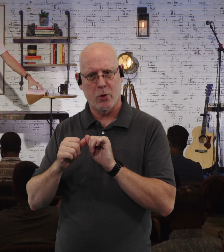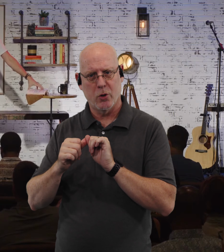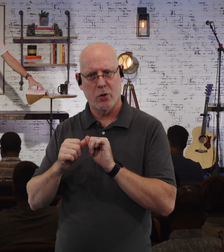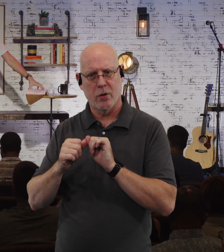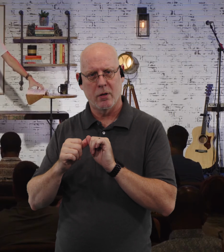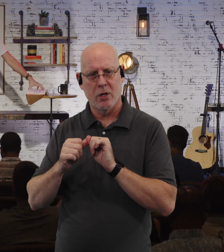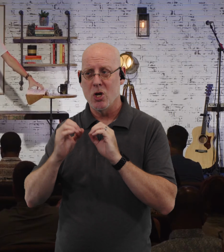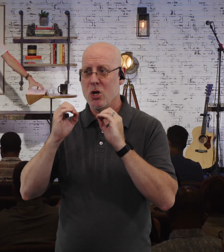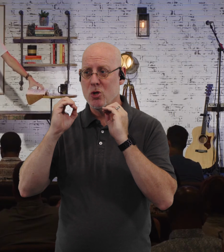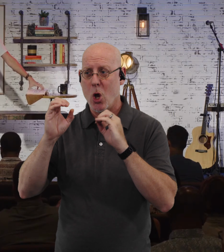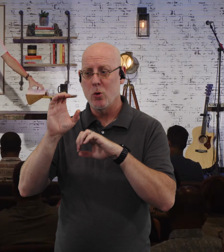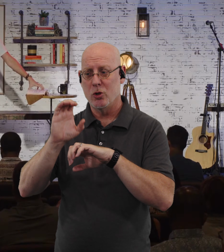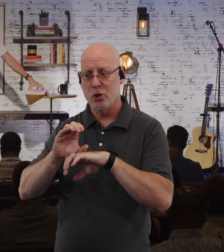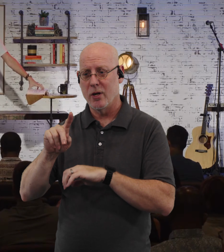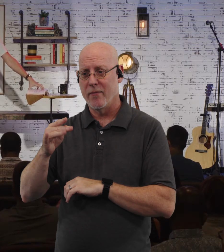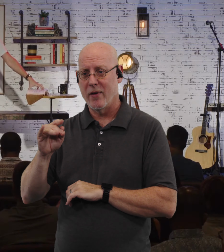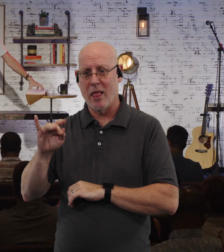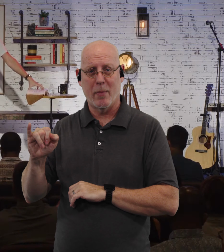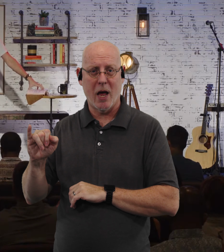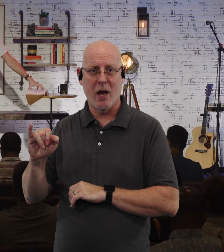that there would be no church at Philippi